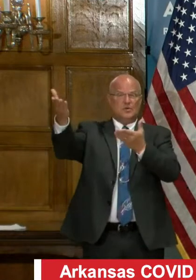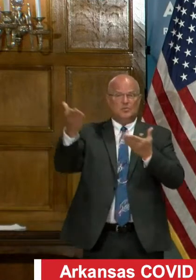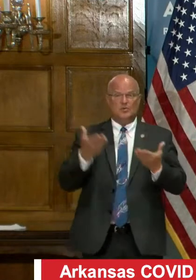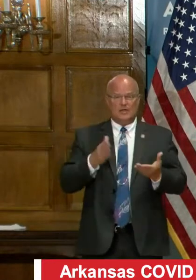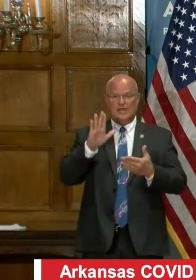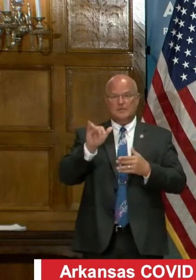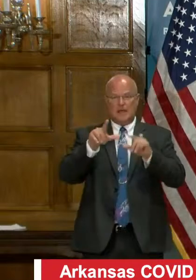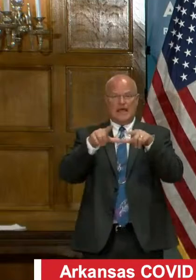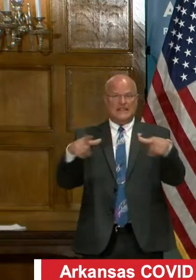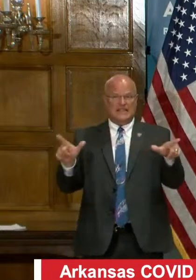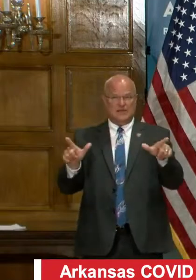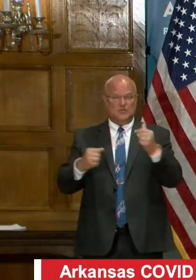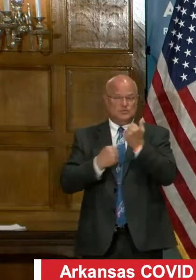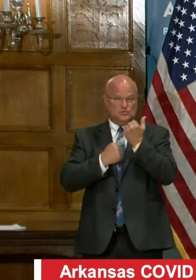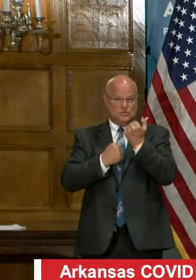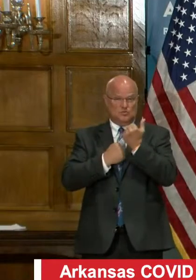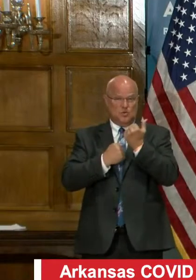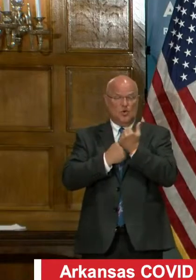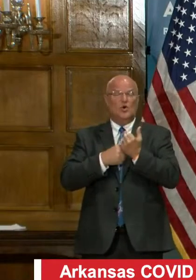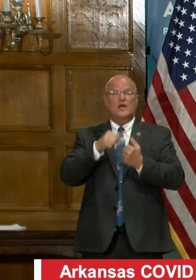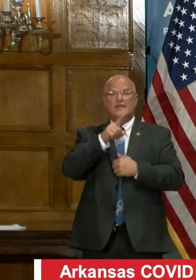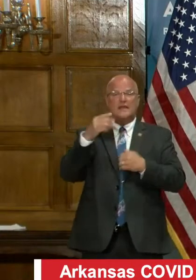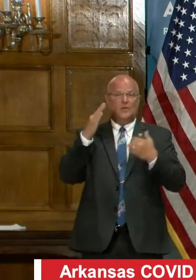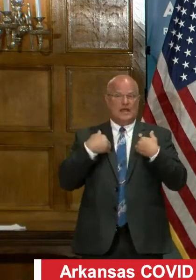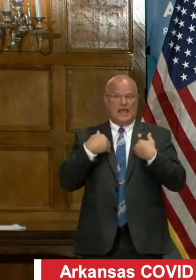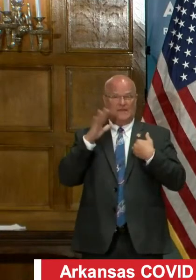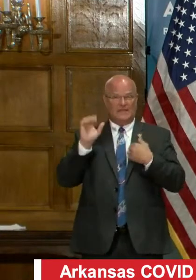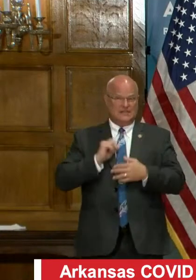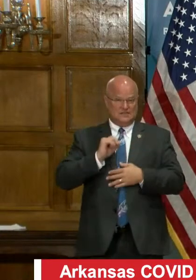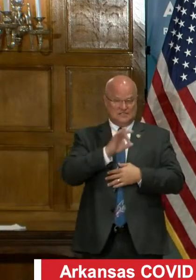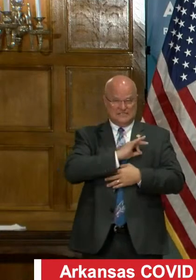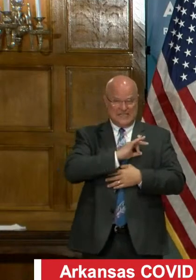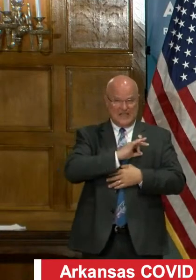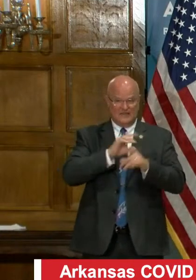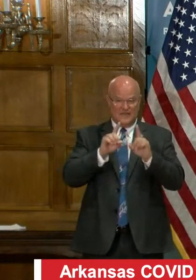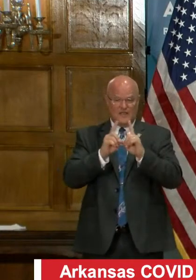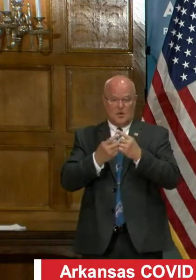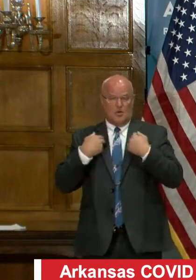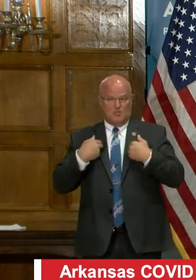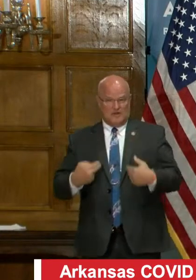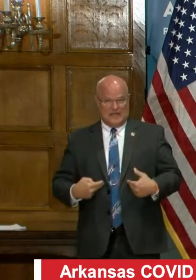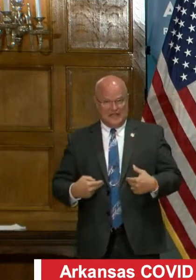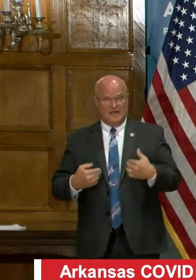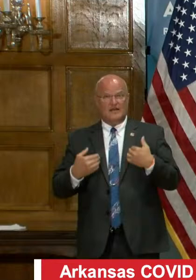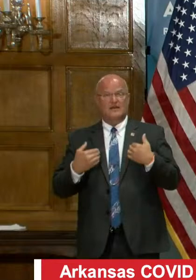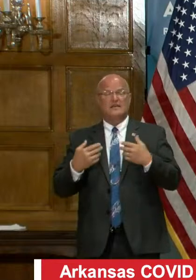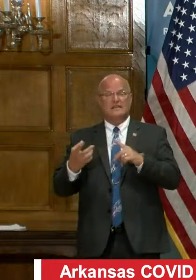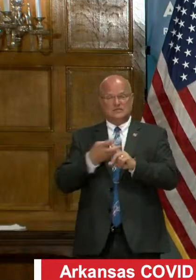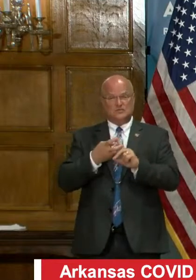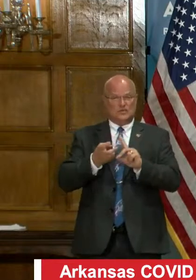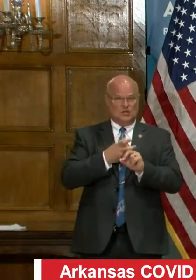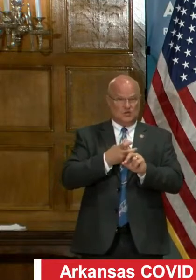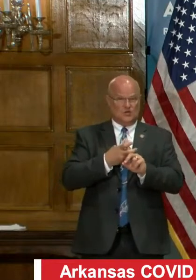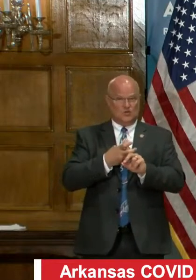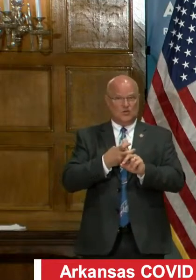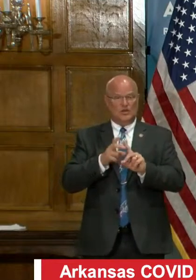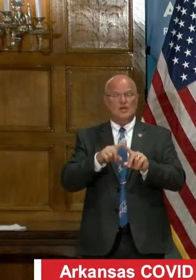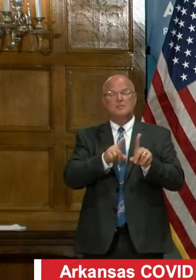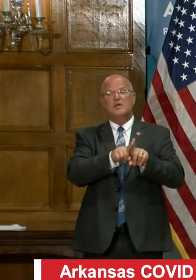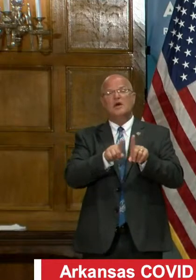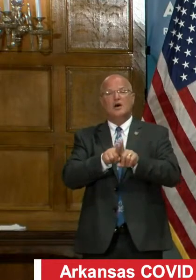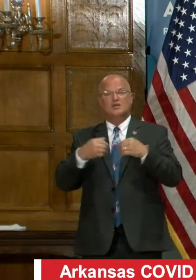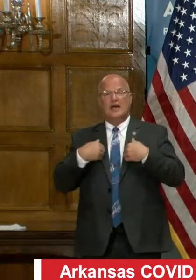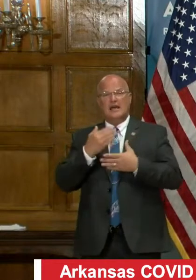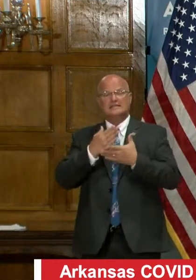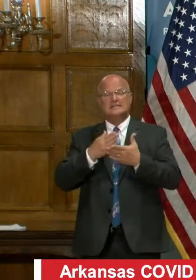in bilingual support, so they will have their staff. The Department of Health is recruiting, but also